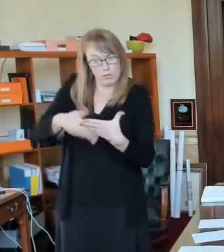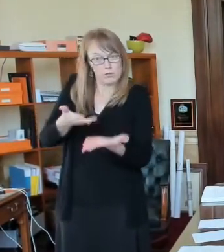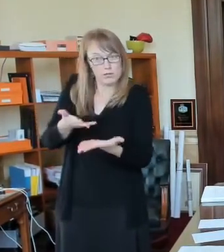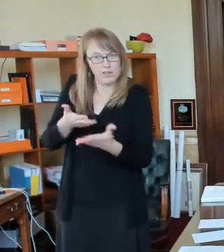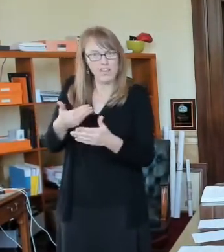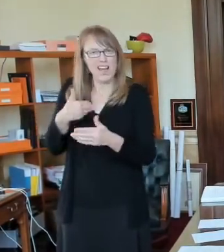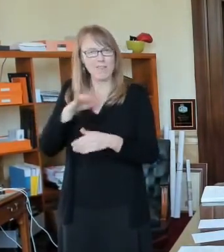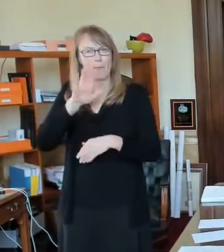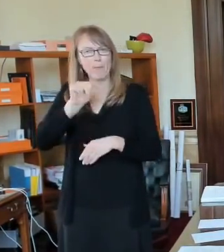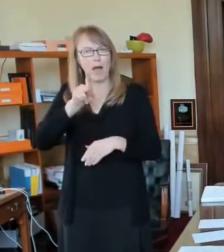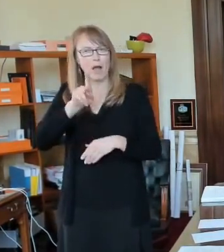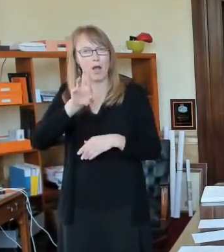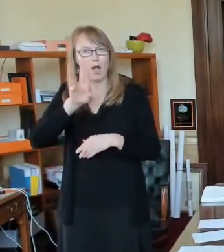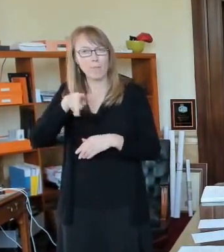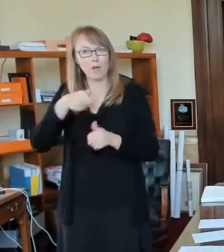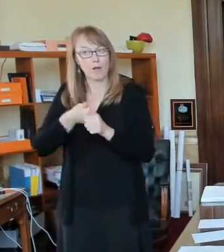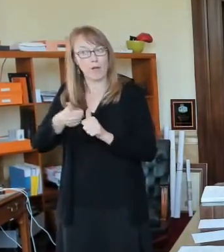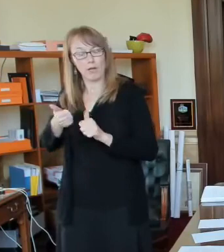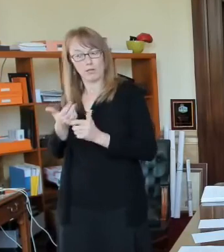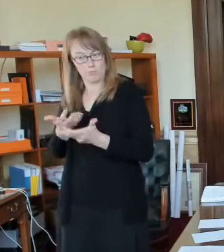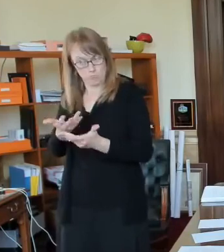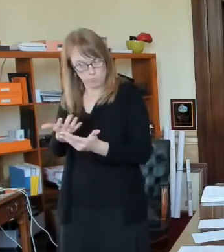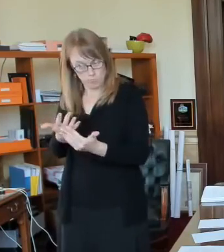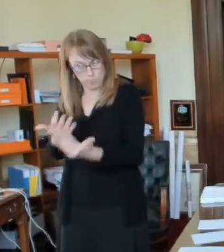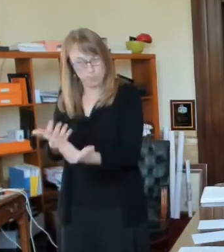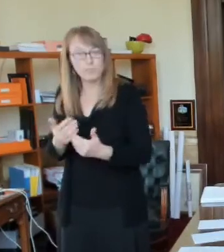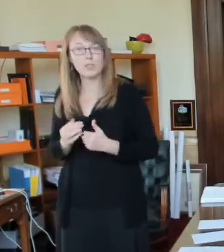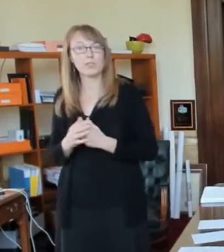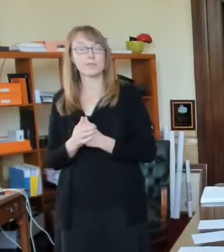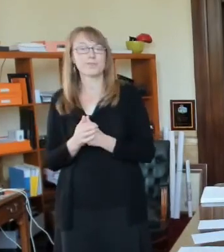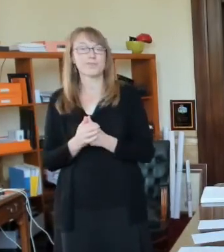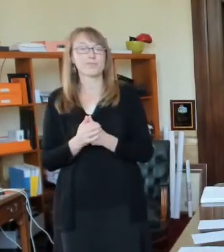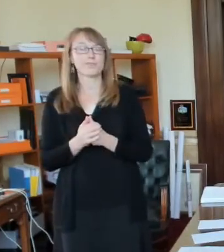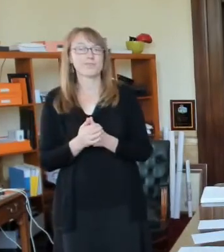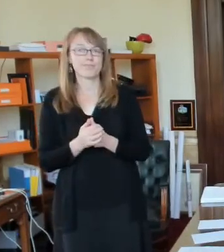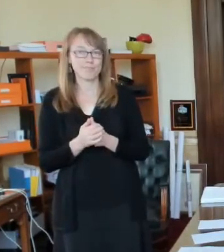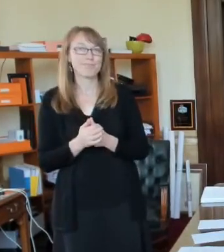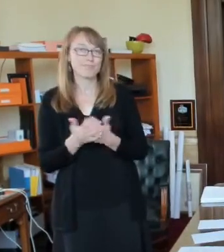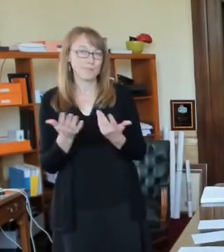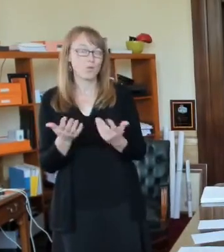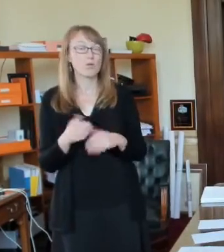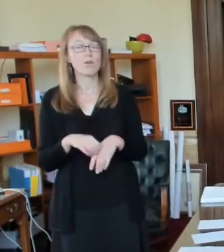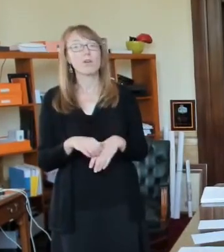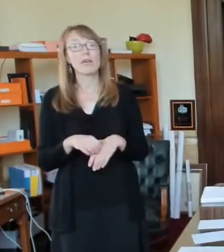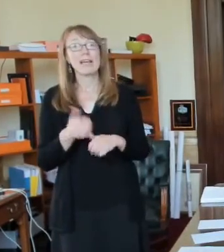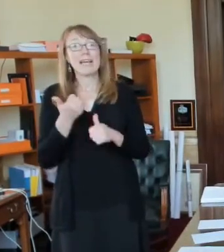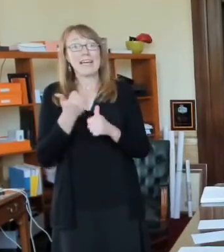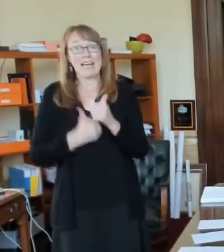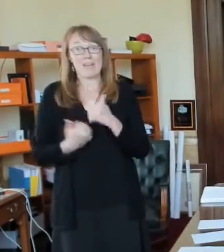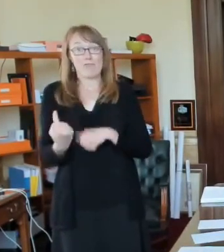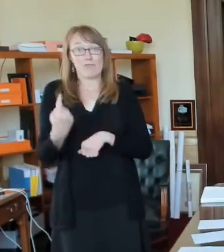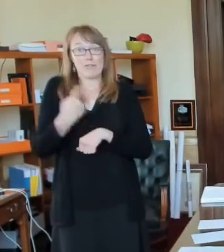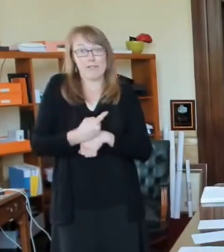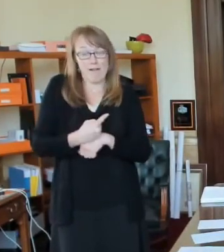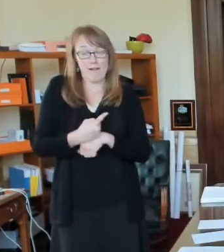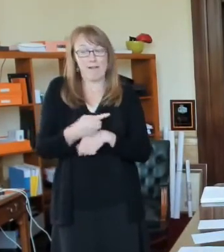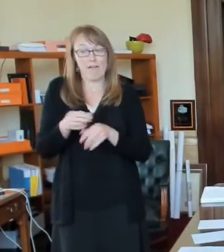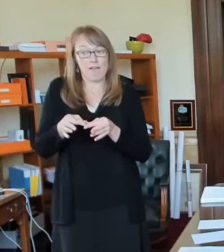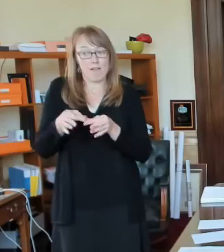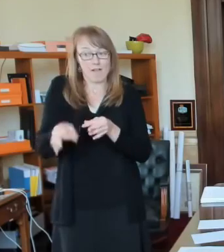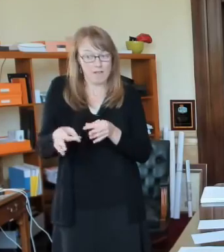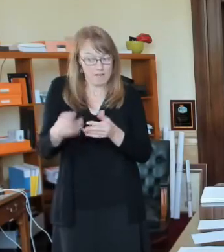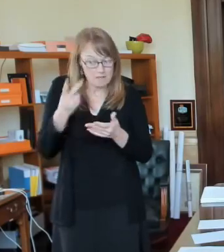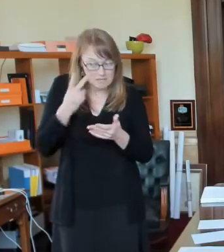frankly, because we don't know what the results of that will be. Every day that you wait, you're more concerned about